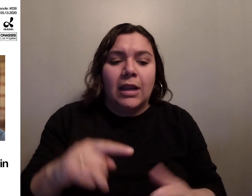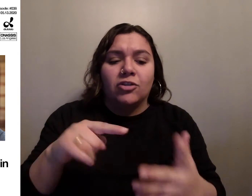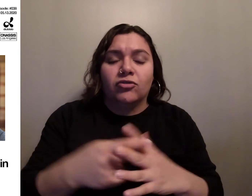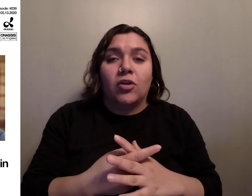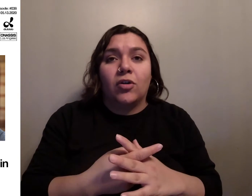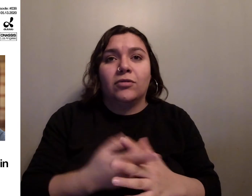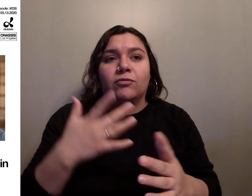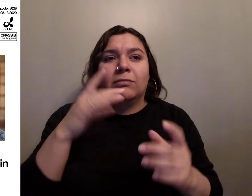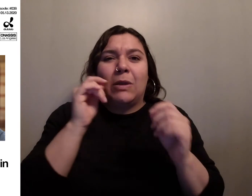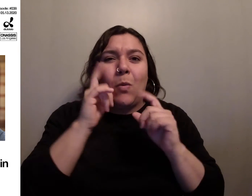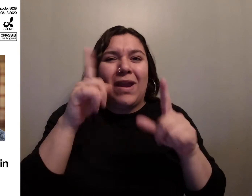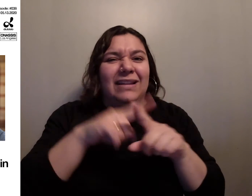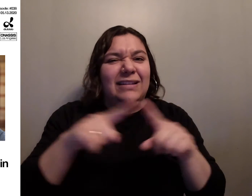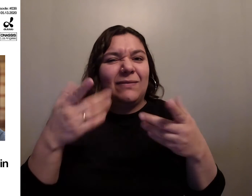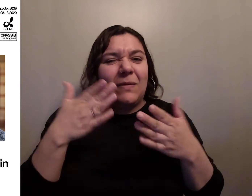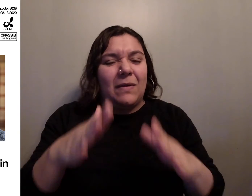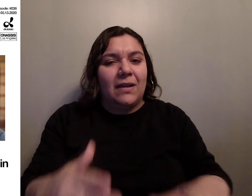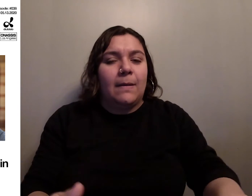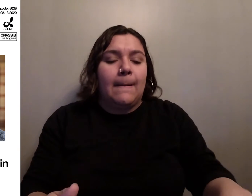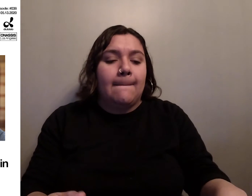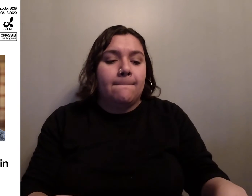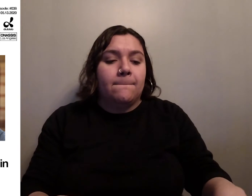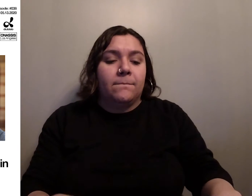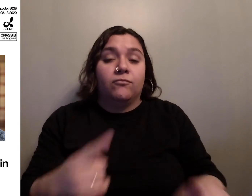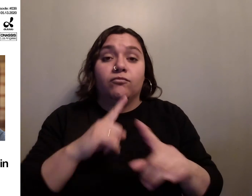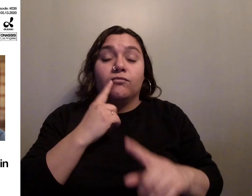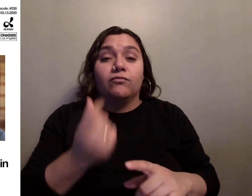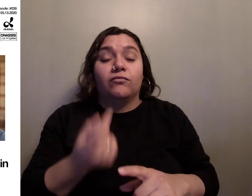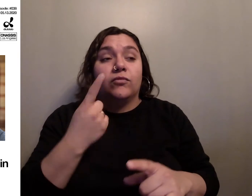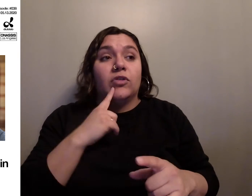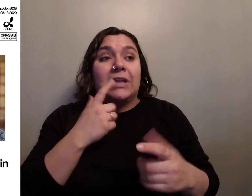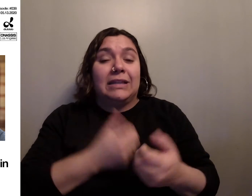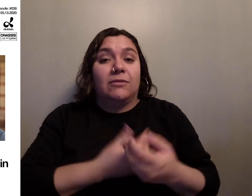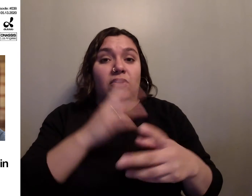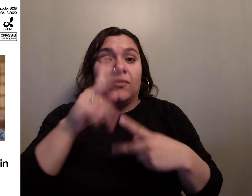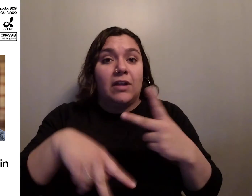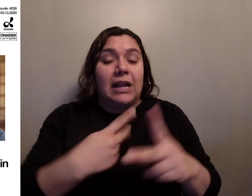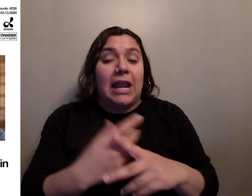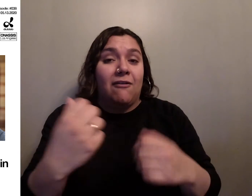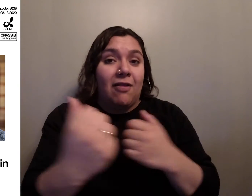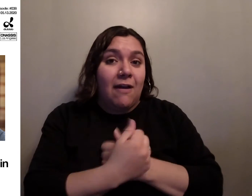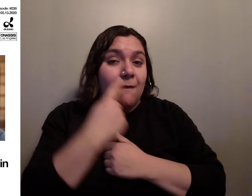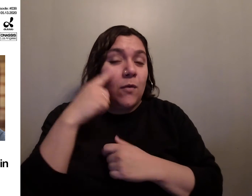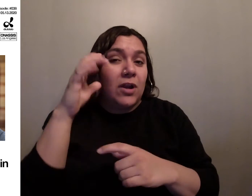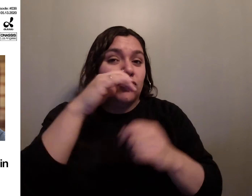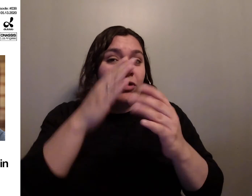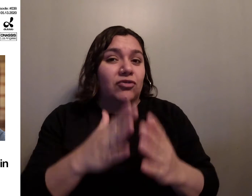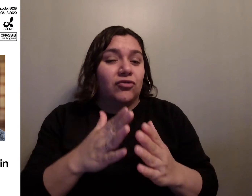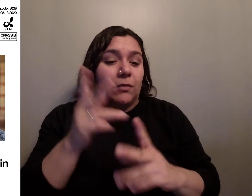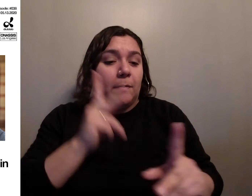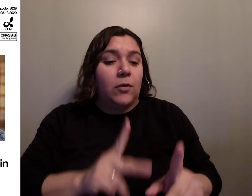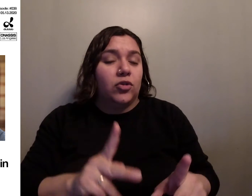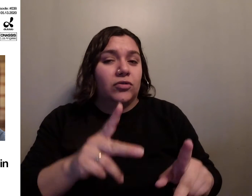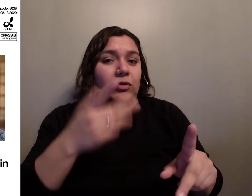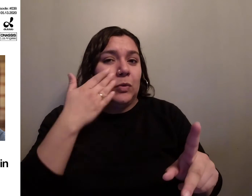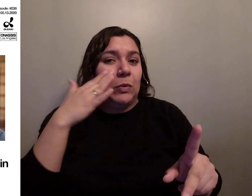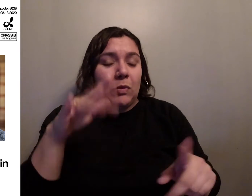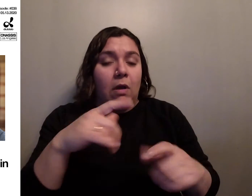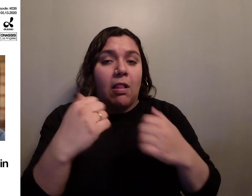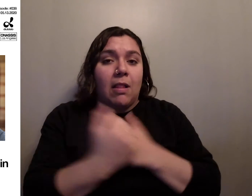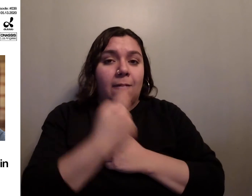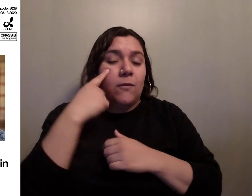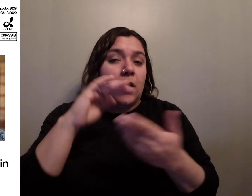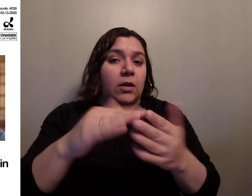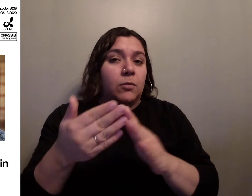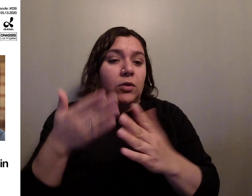meaning or the provocation to be awake differently, which is fundamentally an expression of a kind of love for